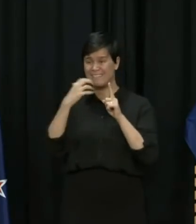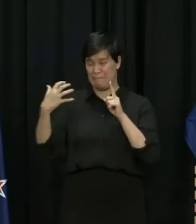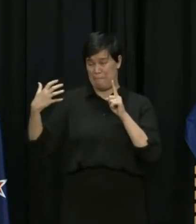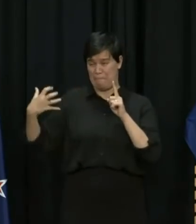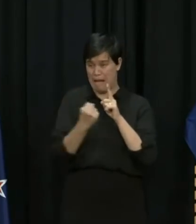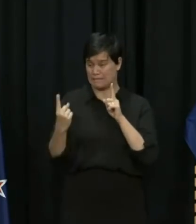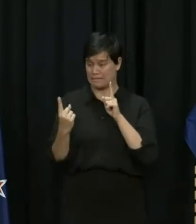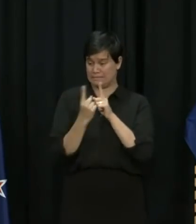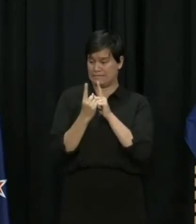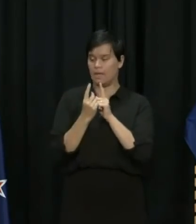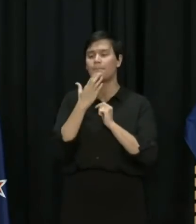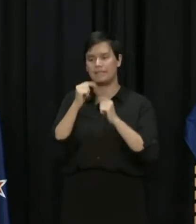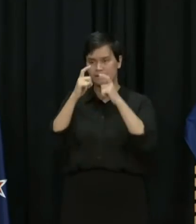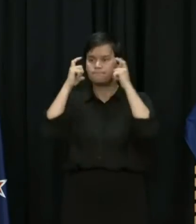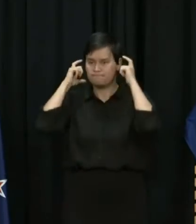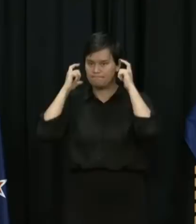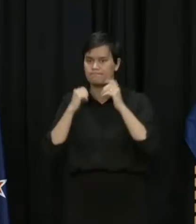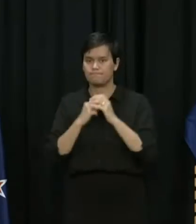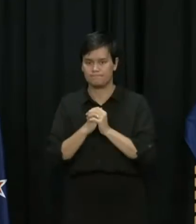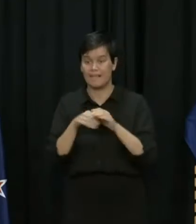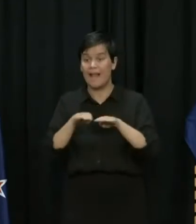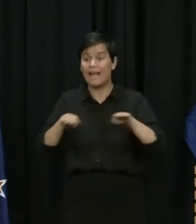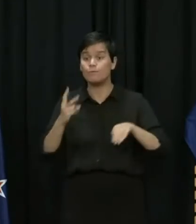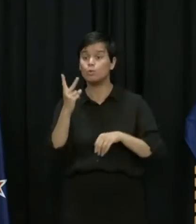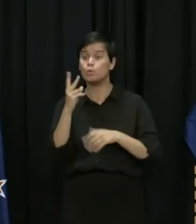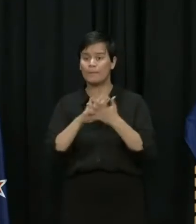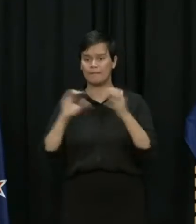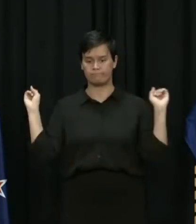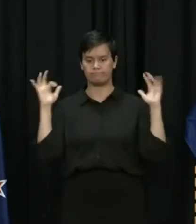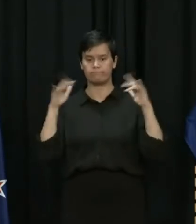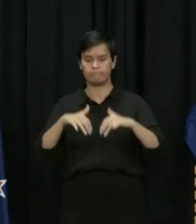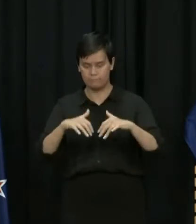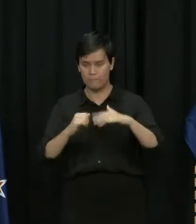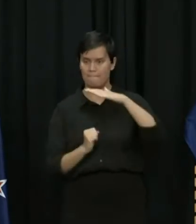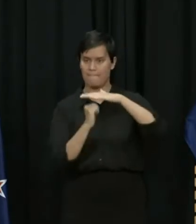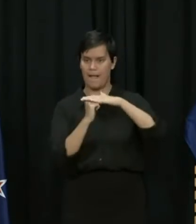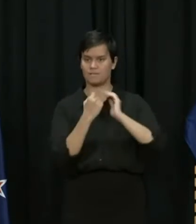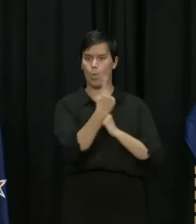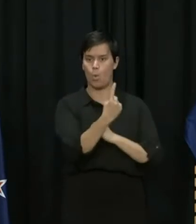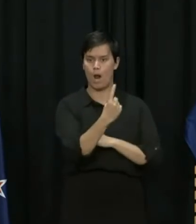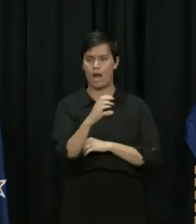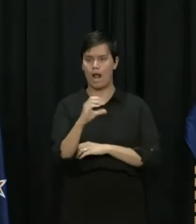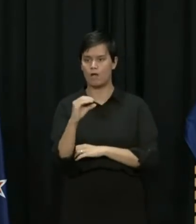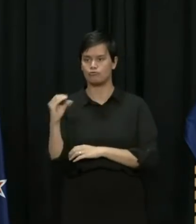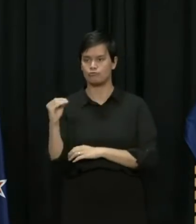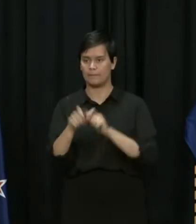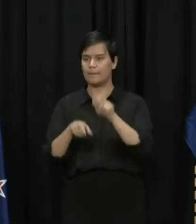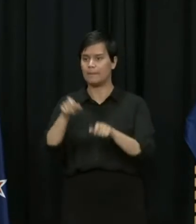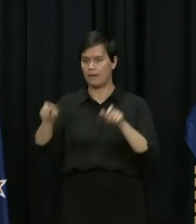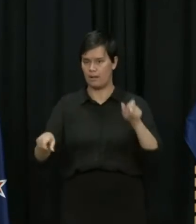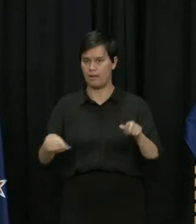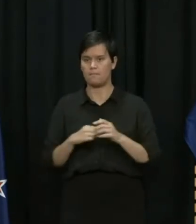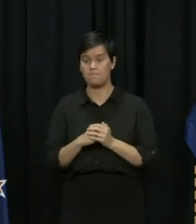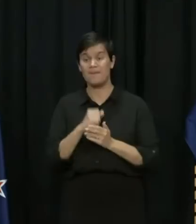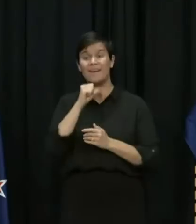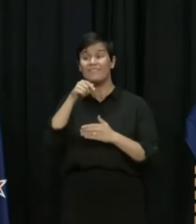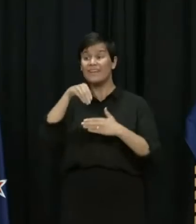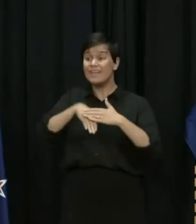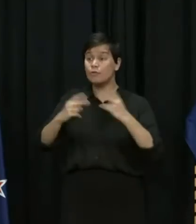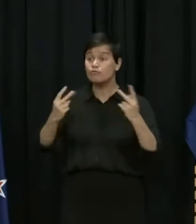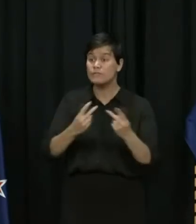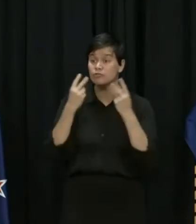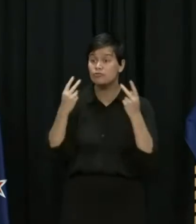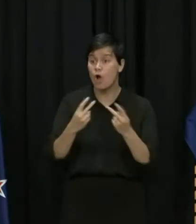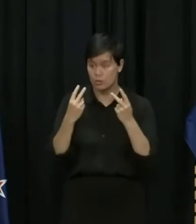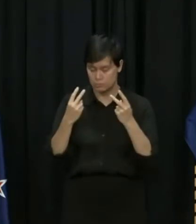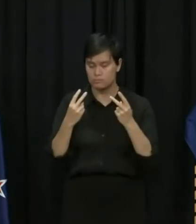2 to 100 people. Hospitality businesses must keep groups of customers separated, seated and served by a single person with a maximum of